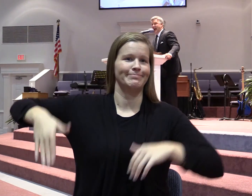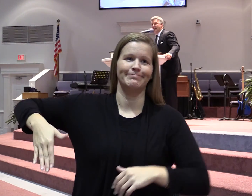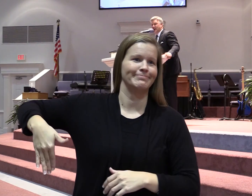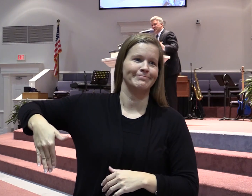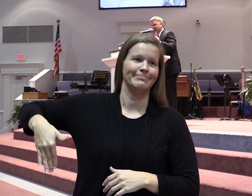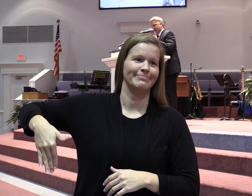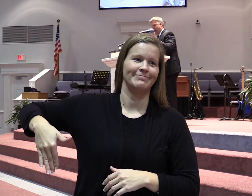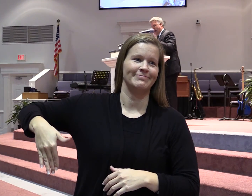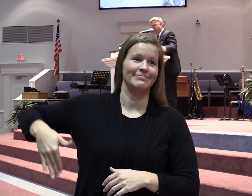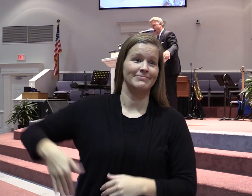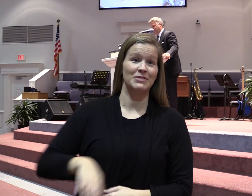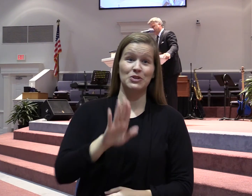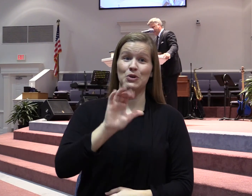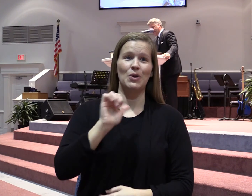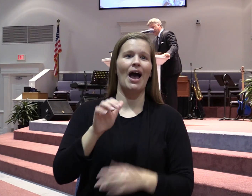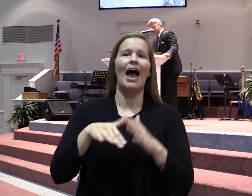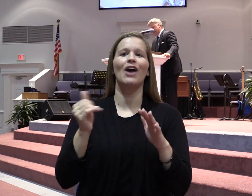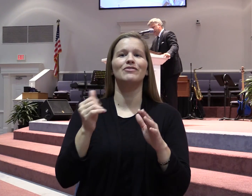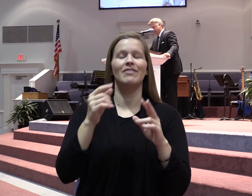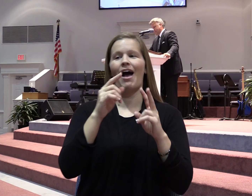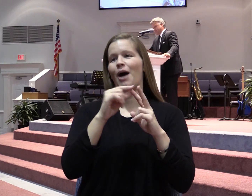Tap your neighbor and say you're not out of options.